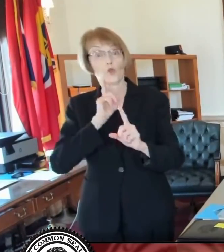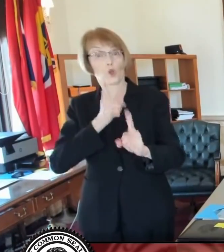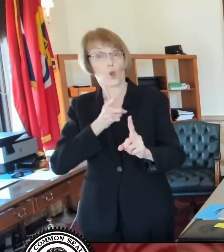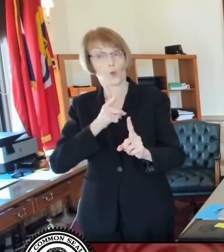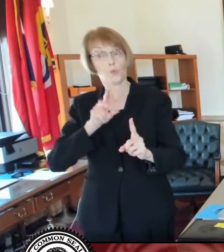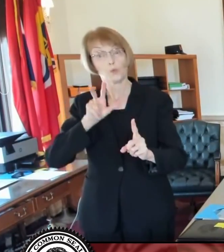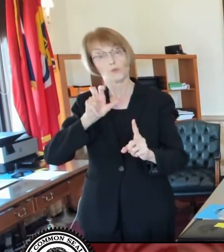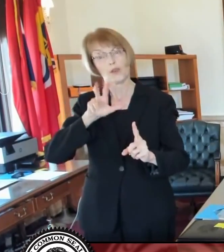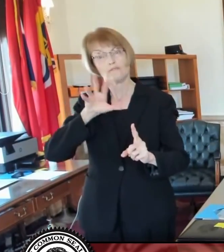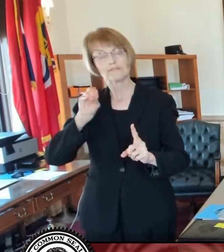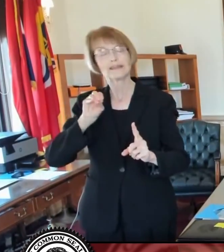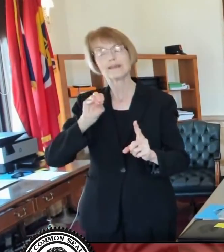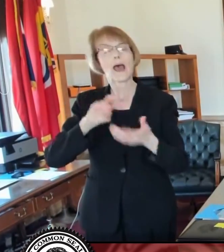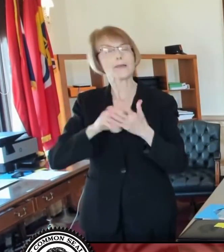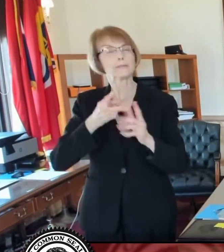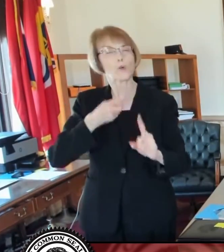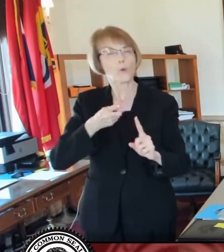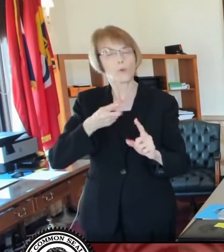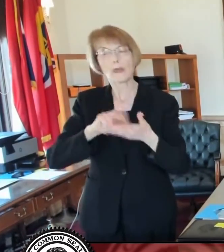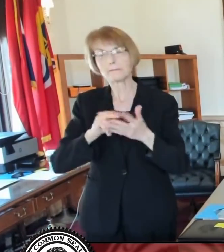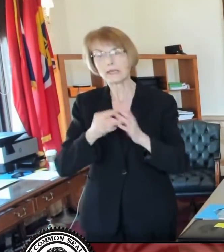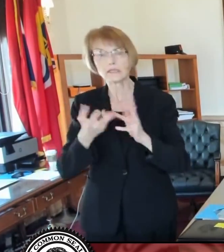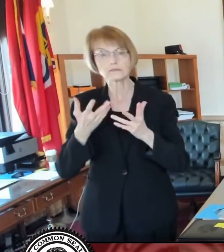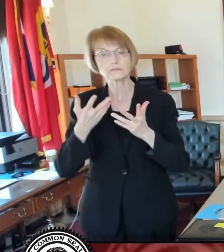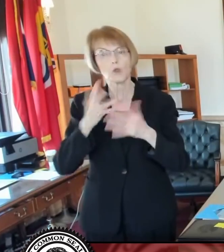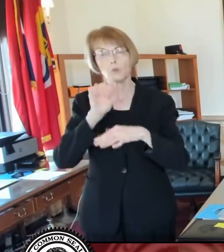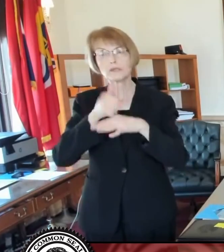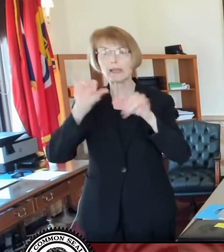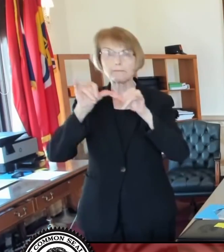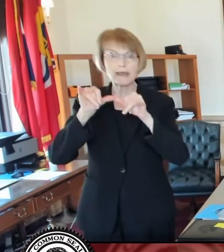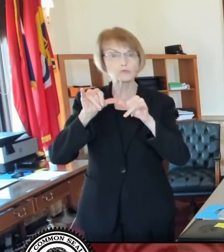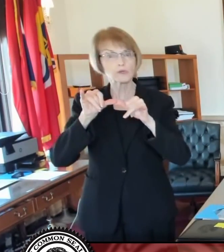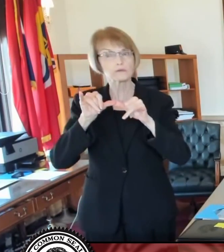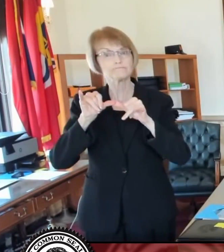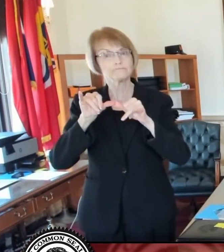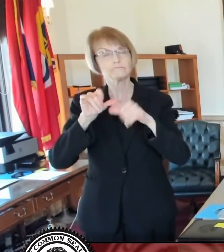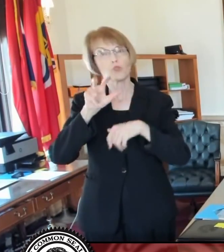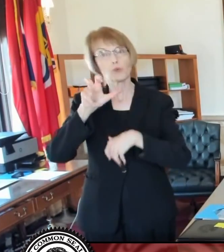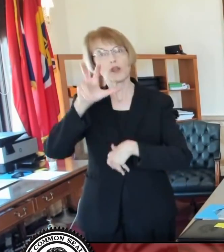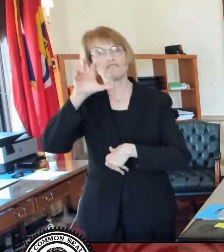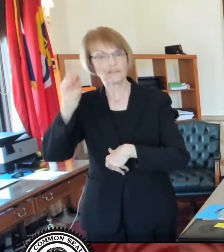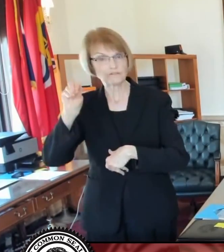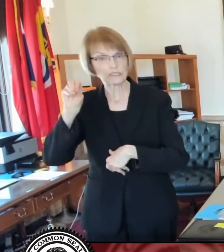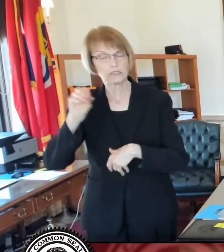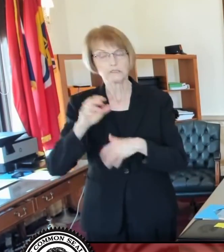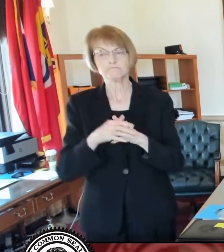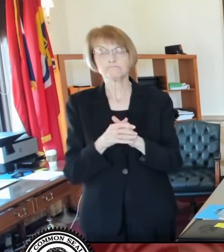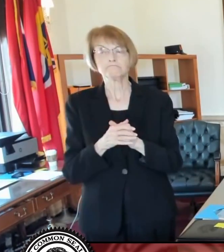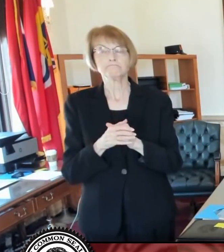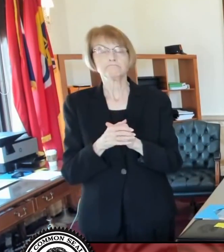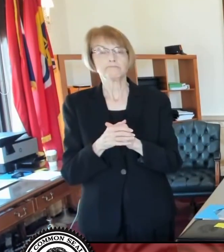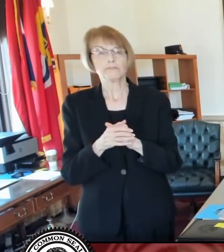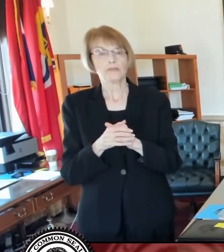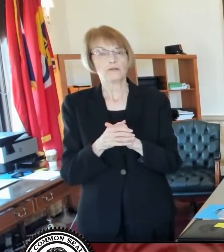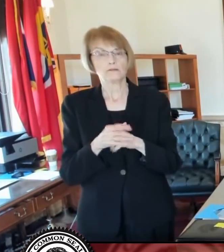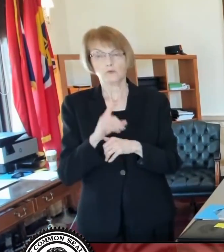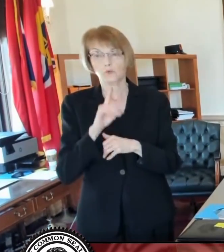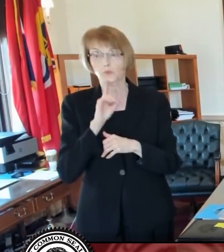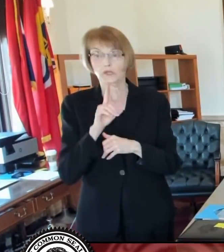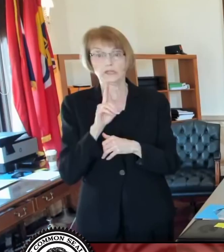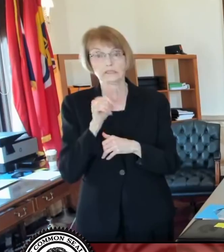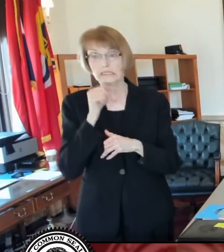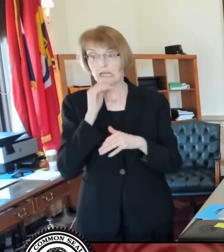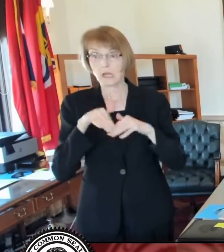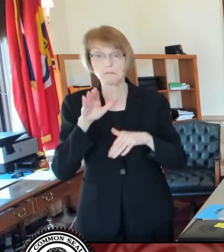And when I say goal, that was just the metric that we set. It was 350. And we haven't, it hasn't been at